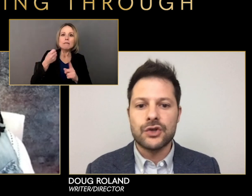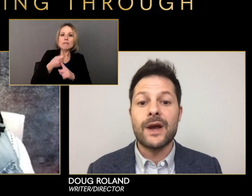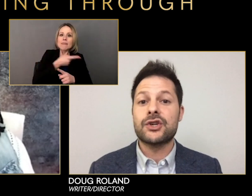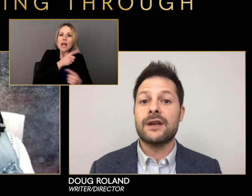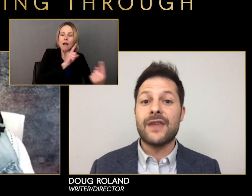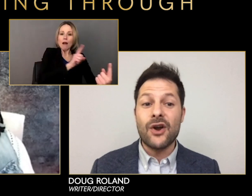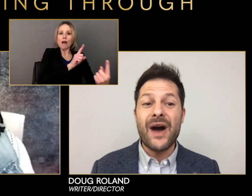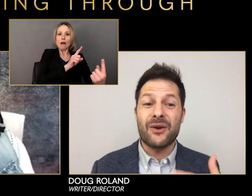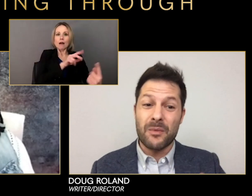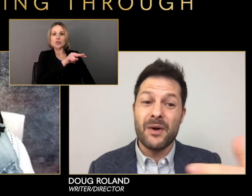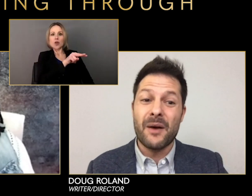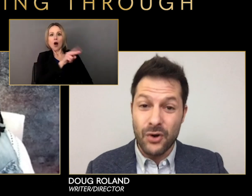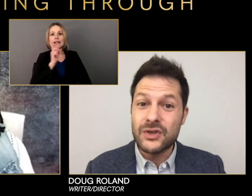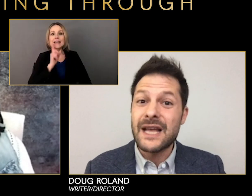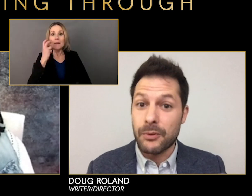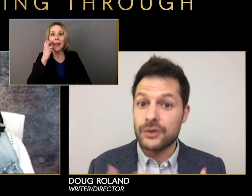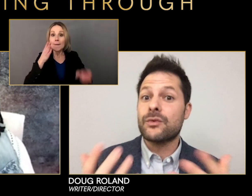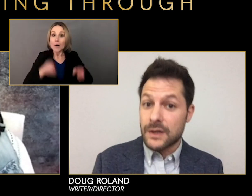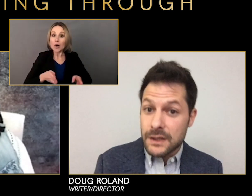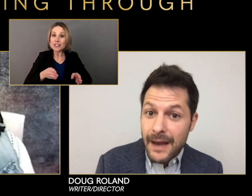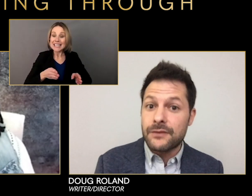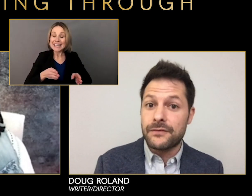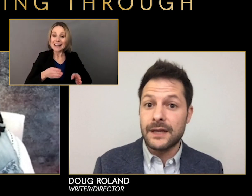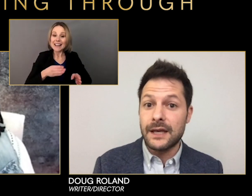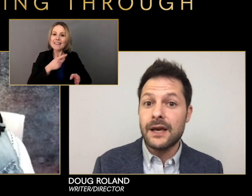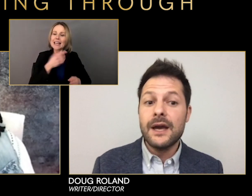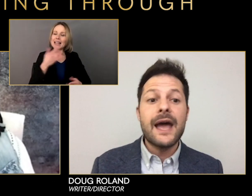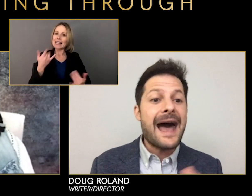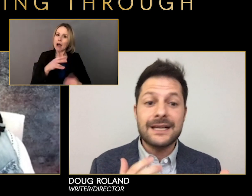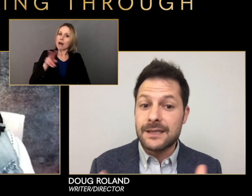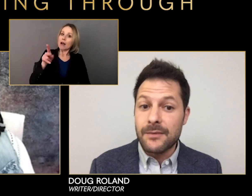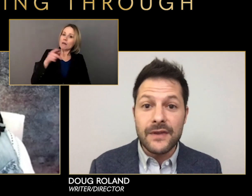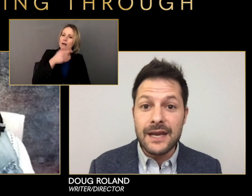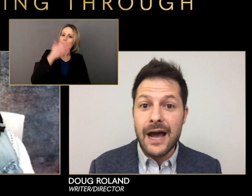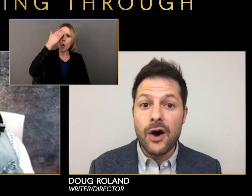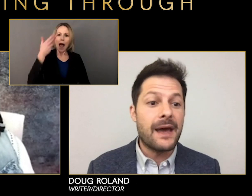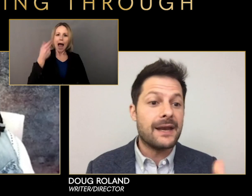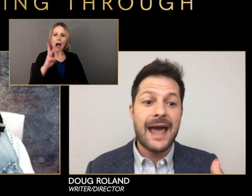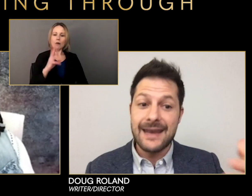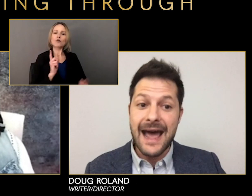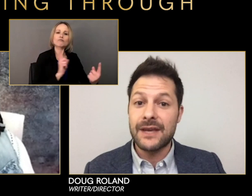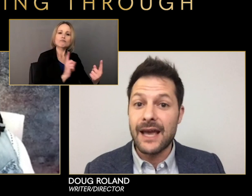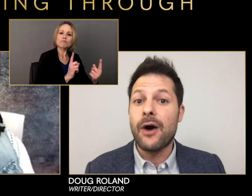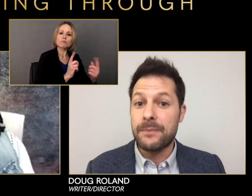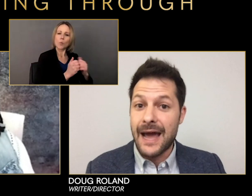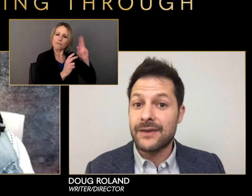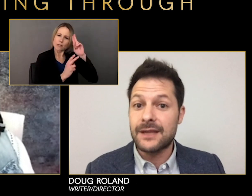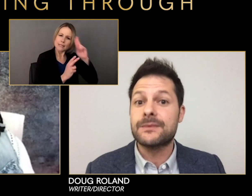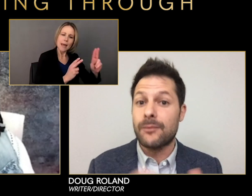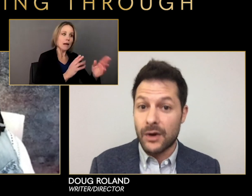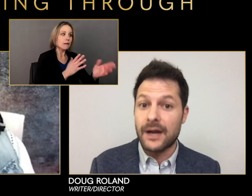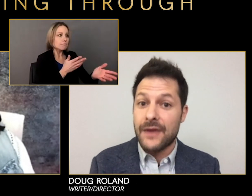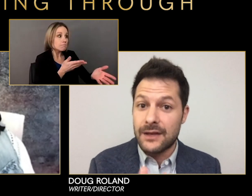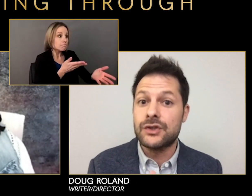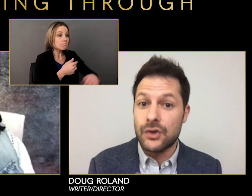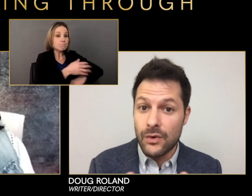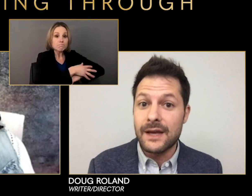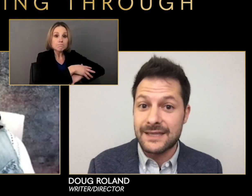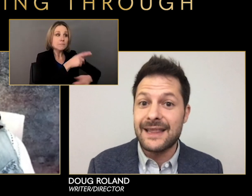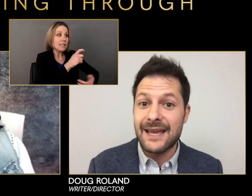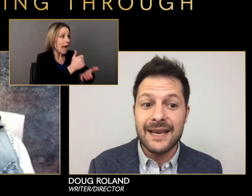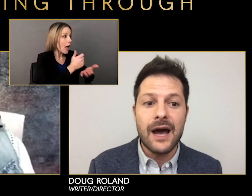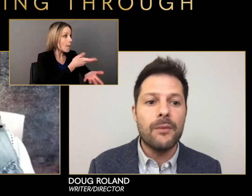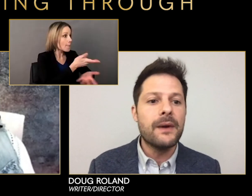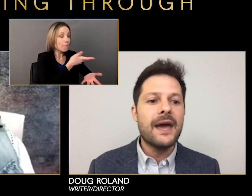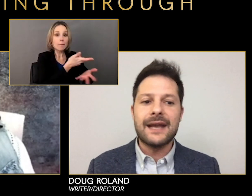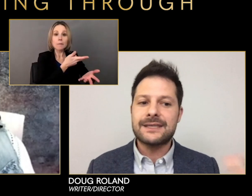a situation. They know how to approach that person respectfully, ask them if they need help and help navigate them somewhere if they do